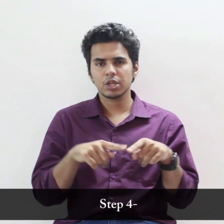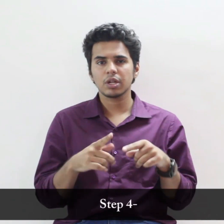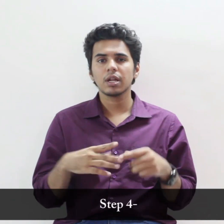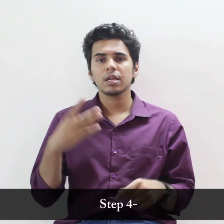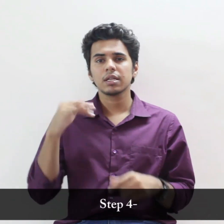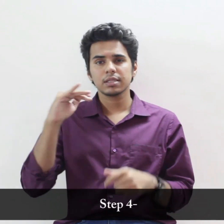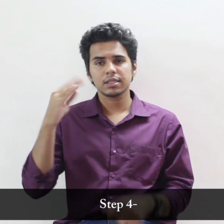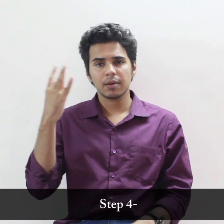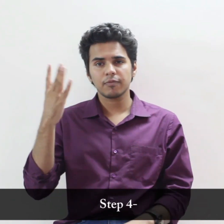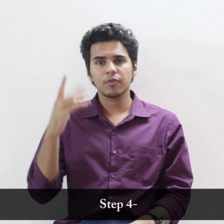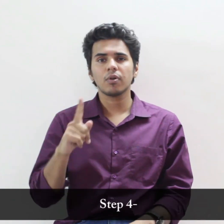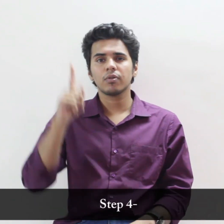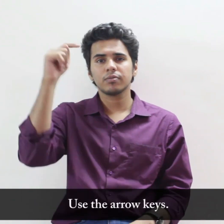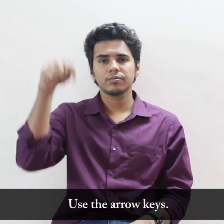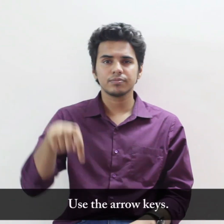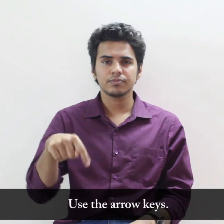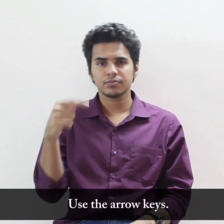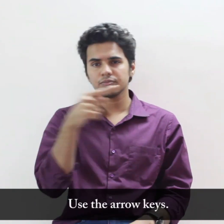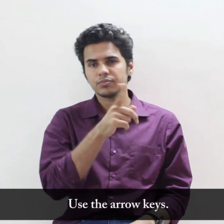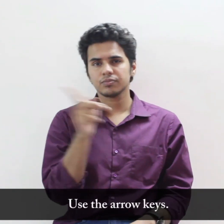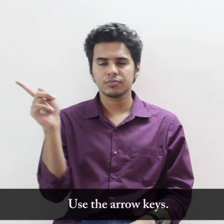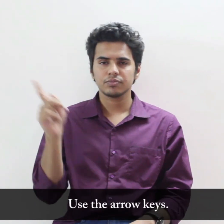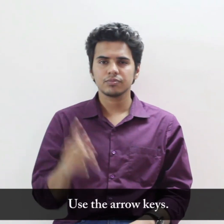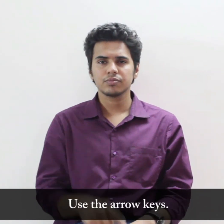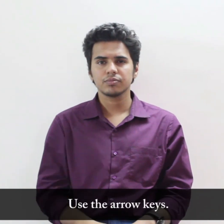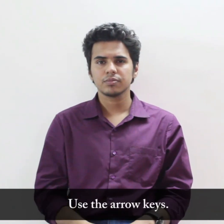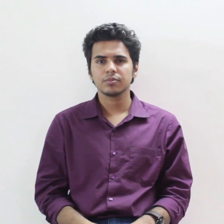4. Use the arrow keys.